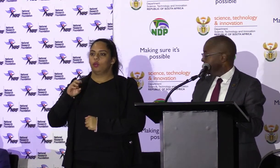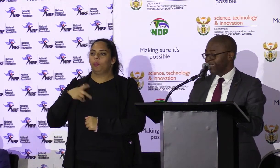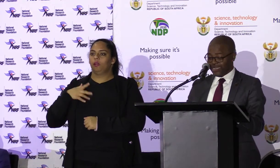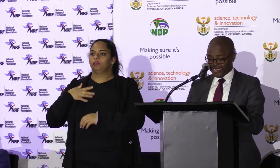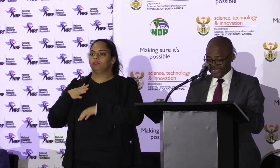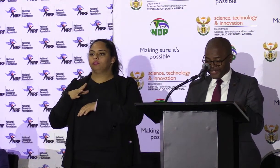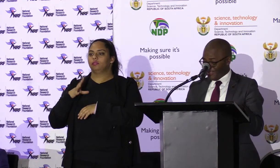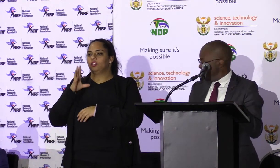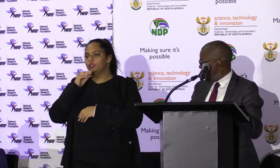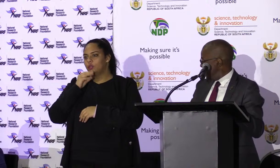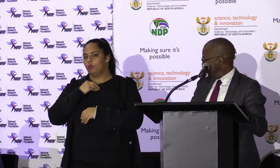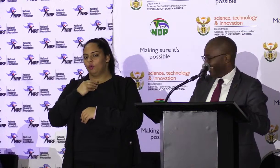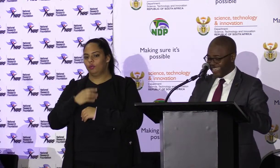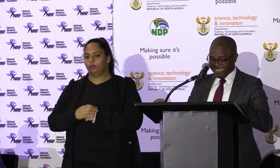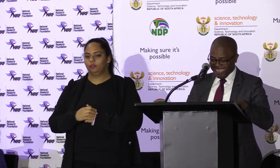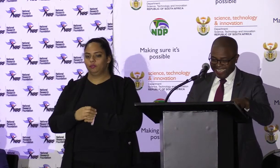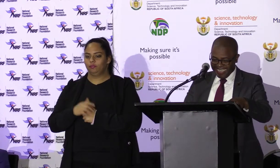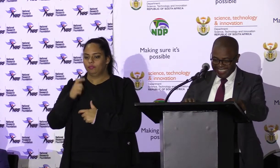stop, you know.